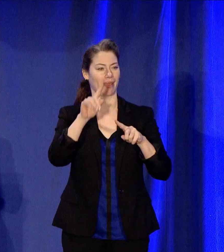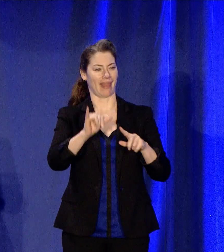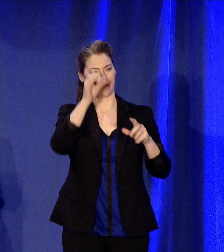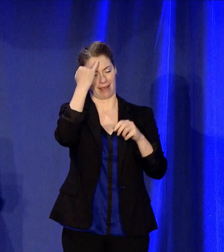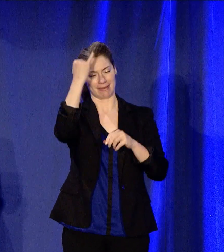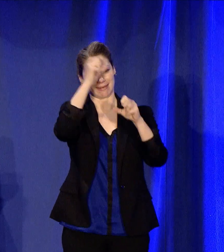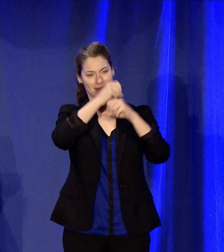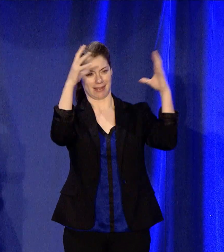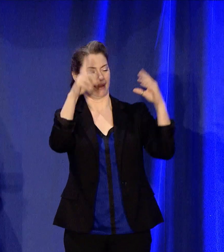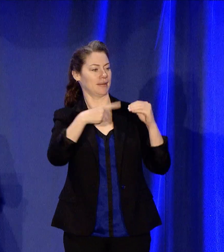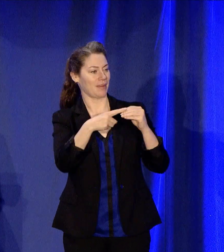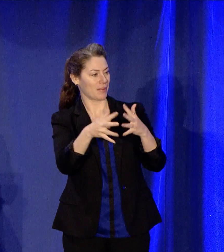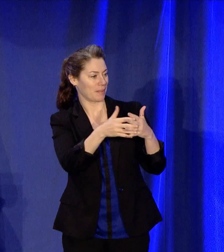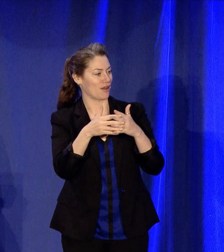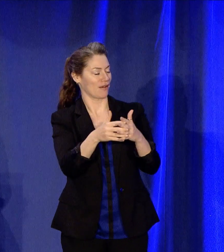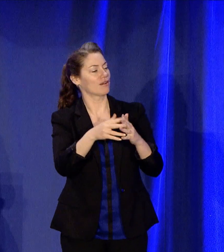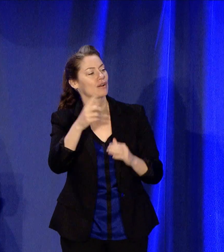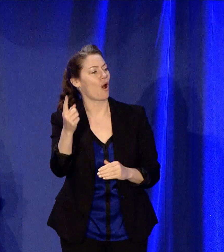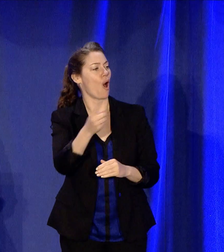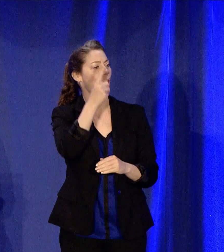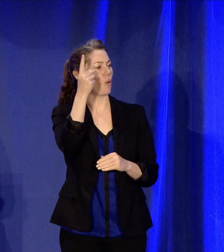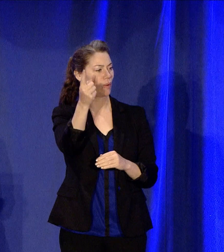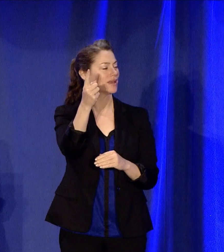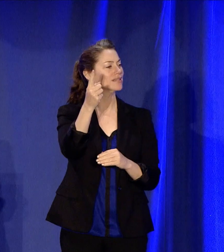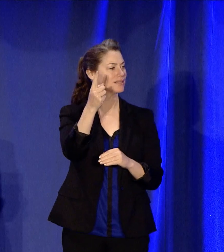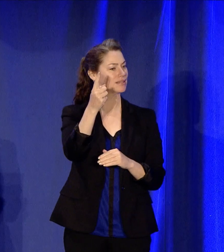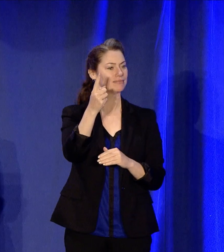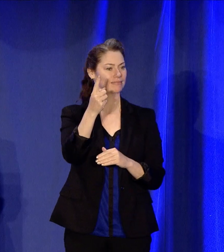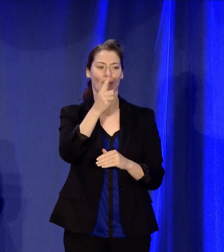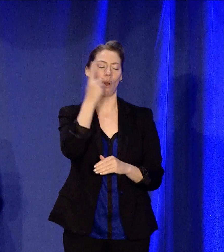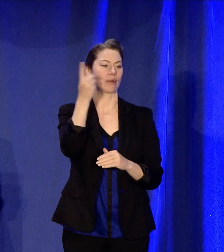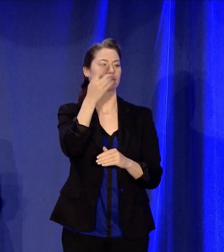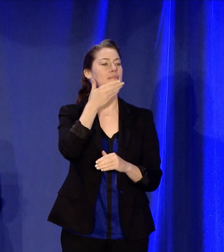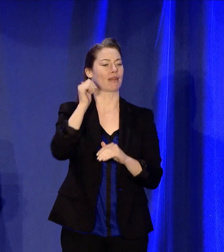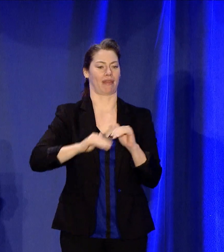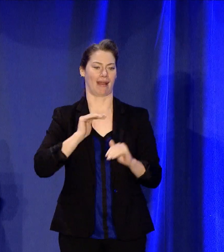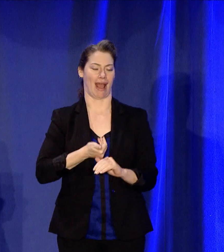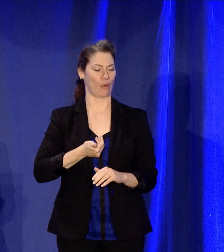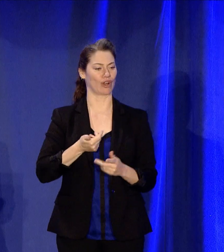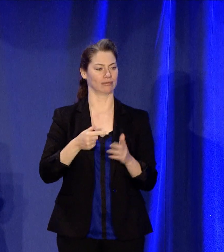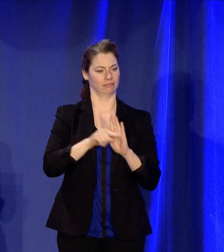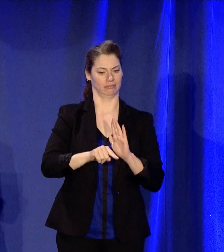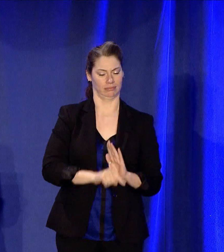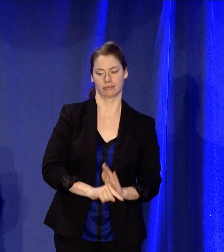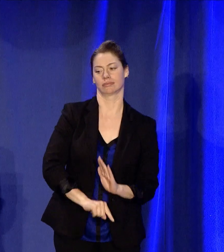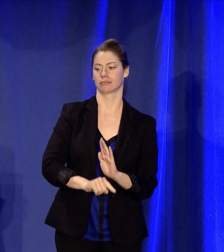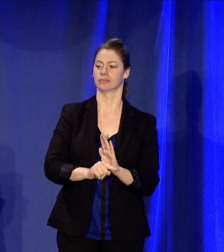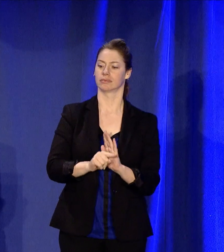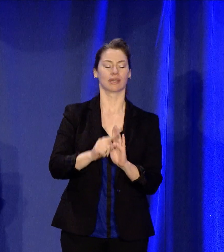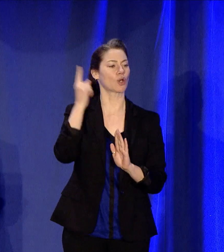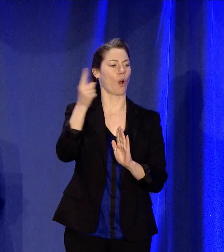of America has always outshone our imperfections and has been a beacon to people all around the